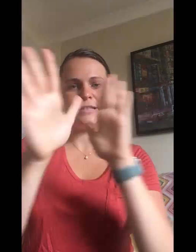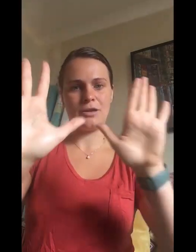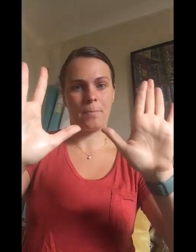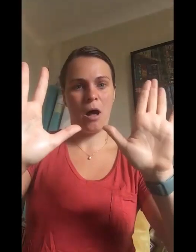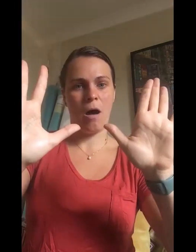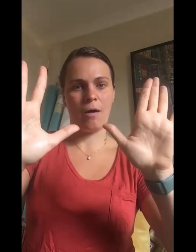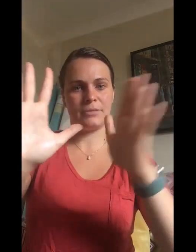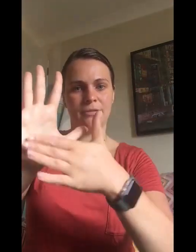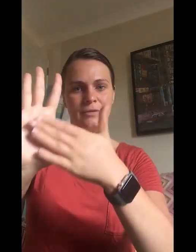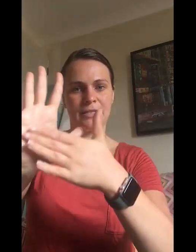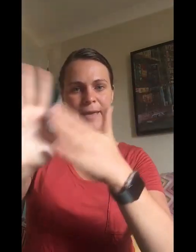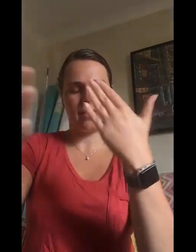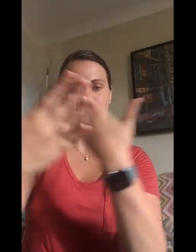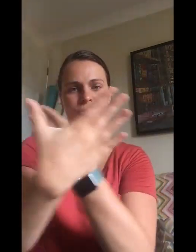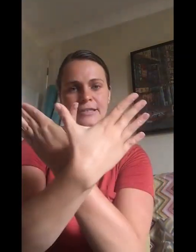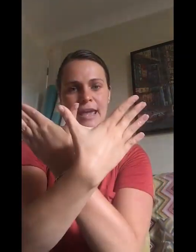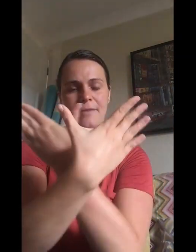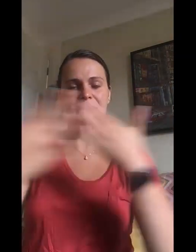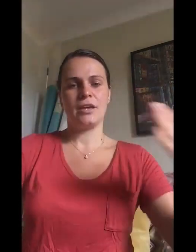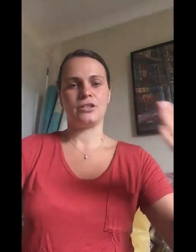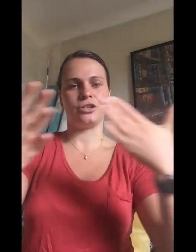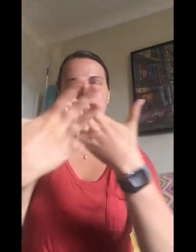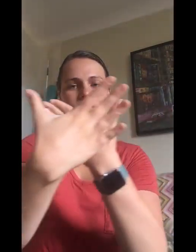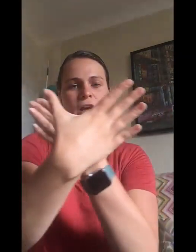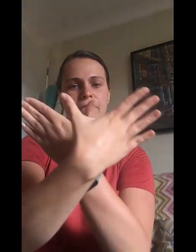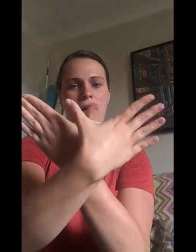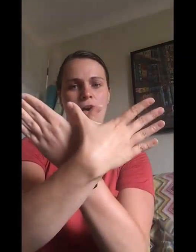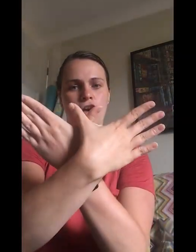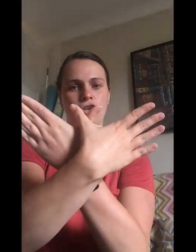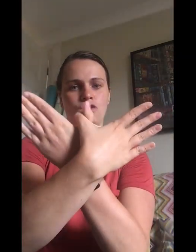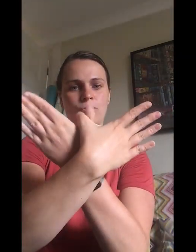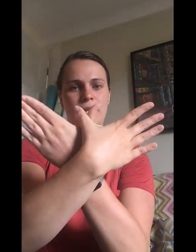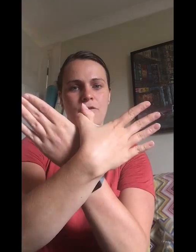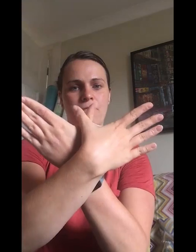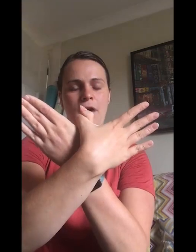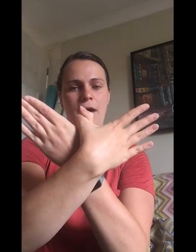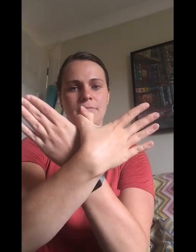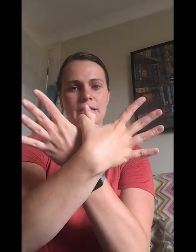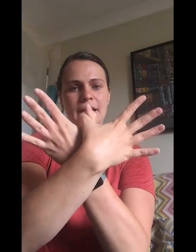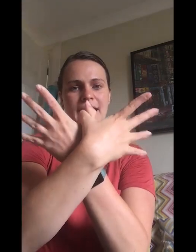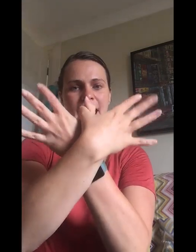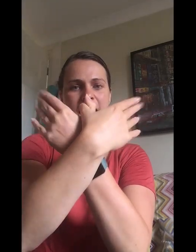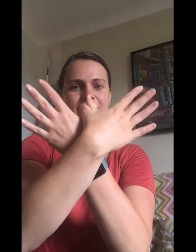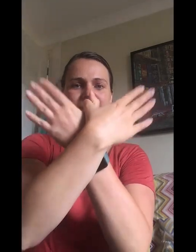your palms, this bit you should see. So you're going to cross over, join your thumbs and flutter.